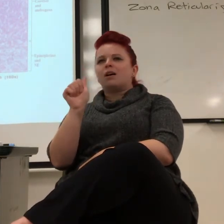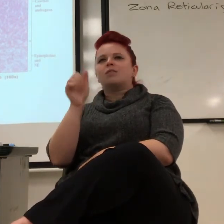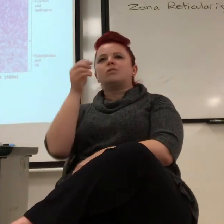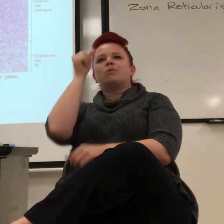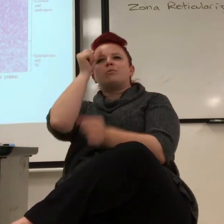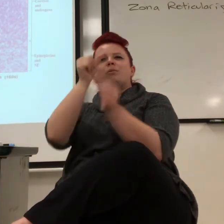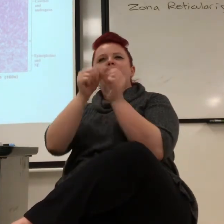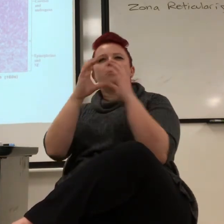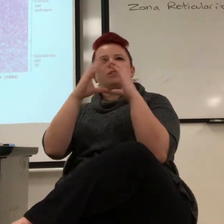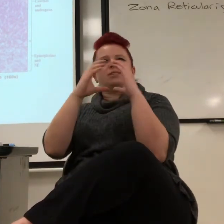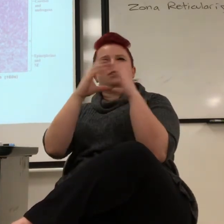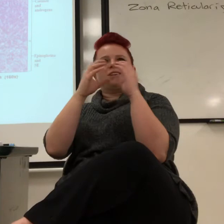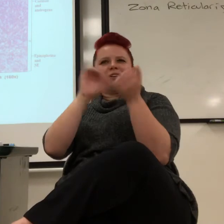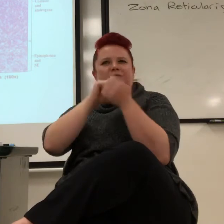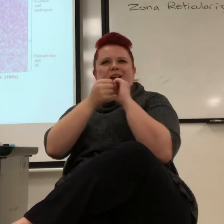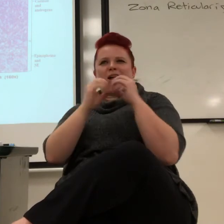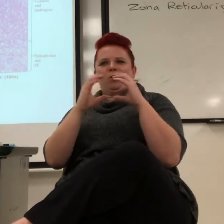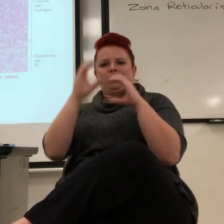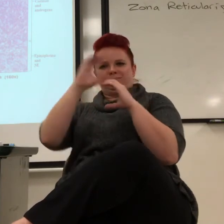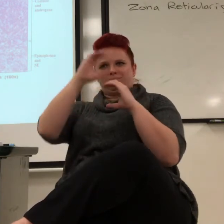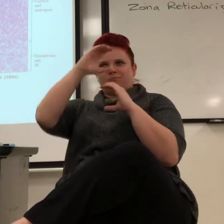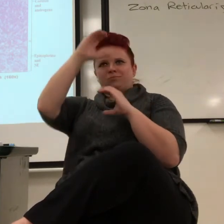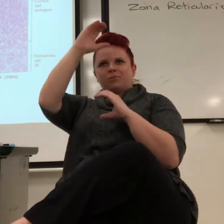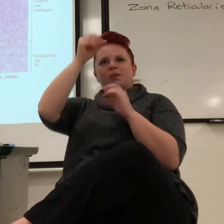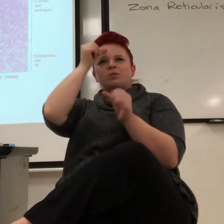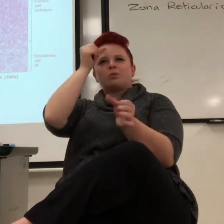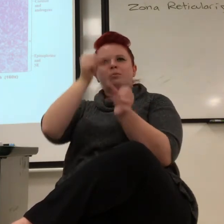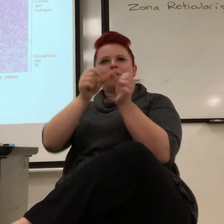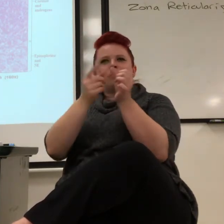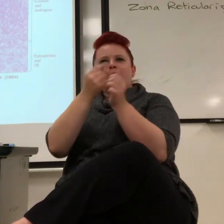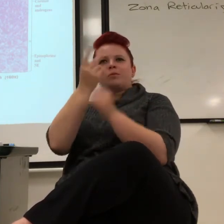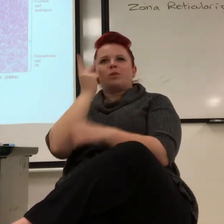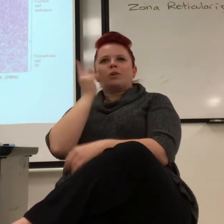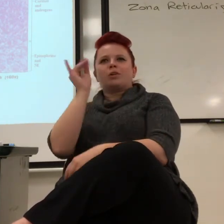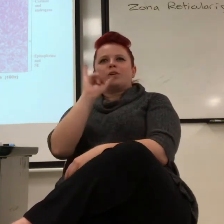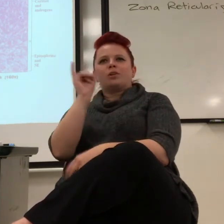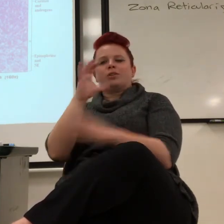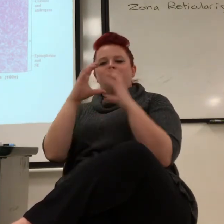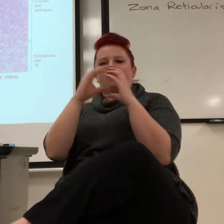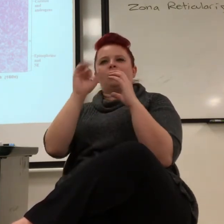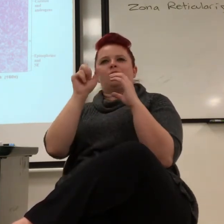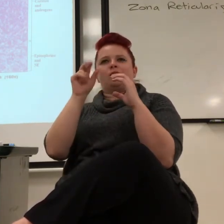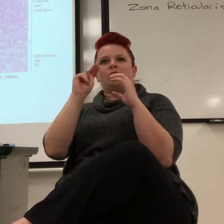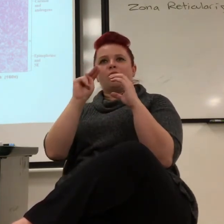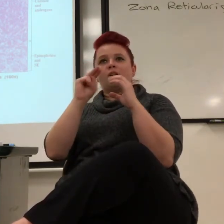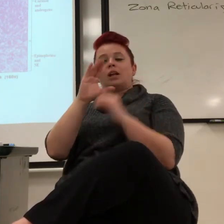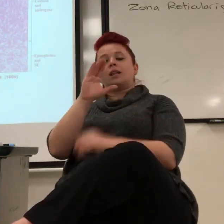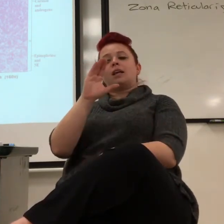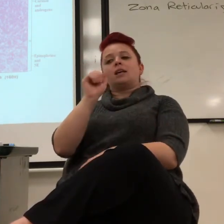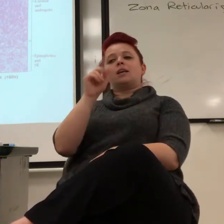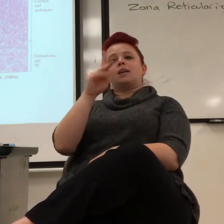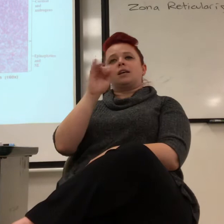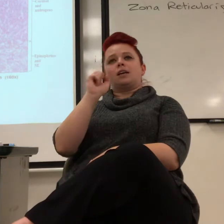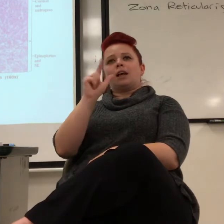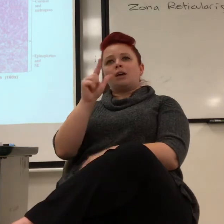like round little balls of yarn. The capsule is a fibrous connective tissue, flat